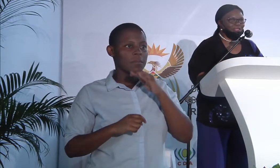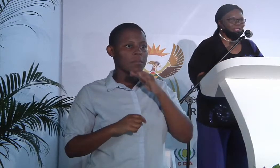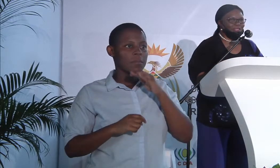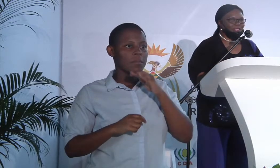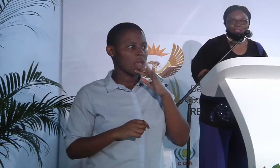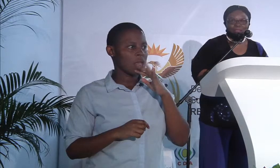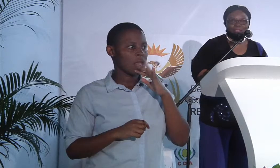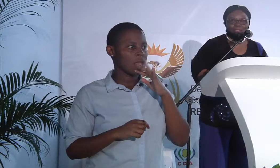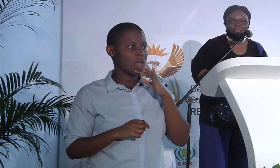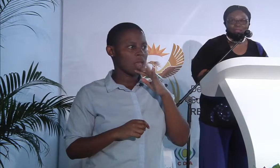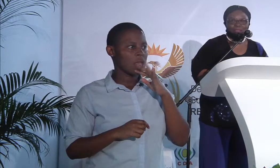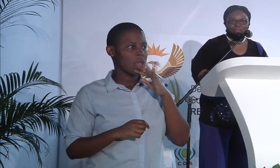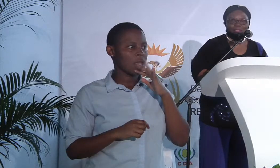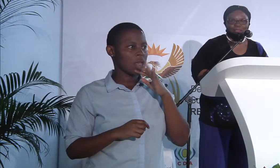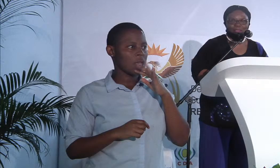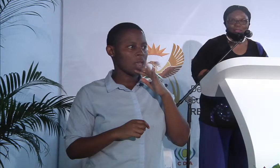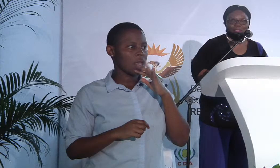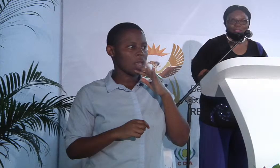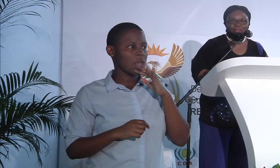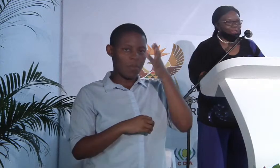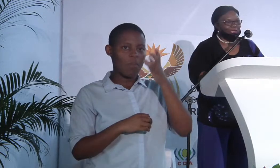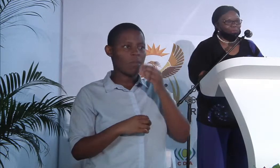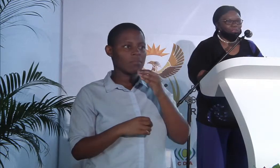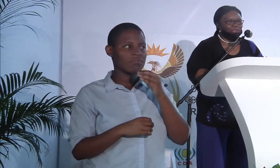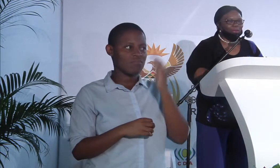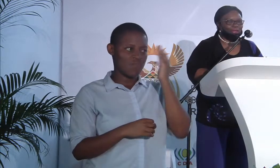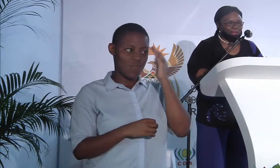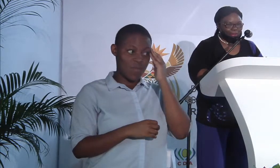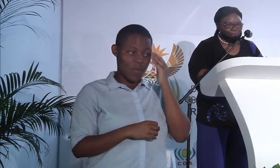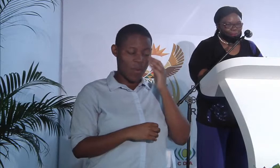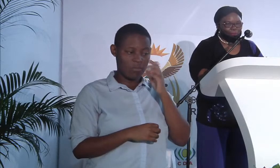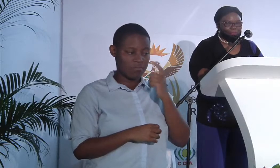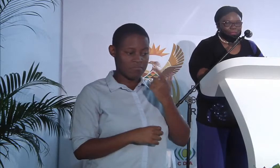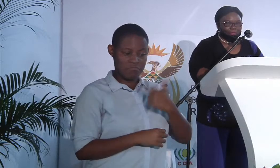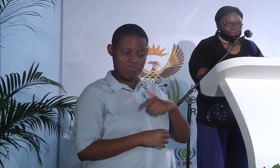business. Thank you very much, Deputy Mayor.